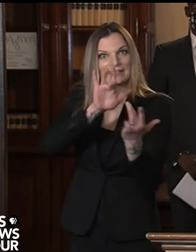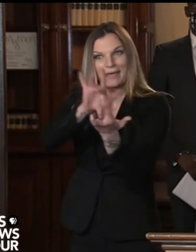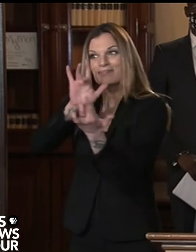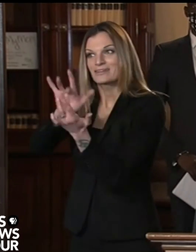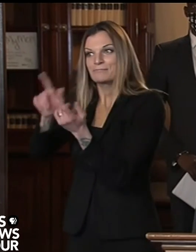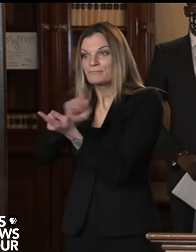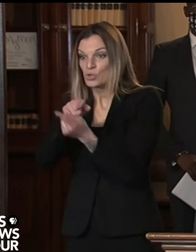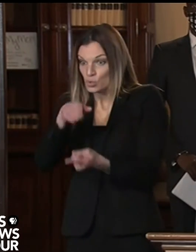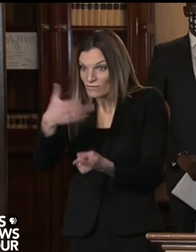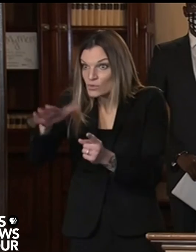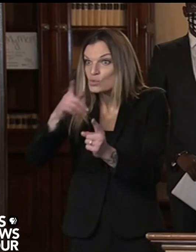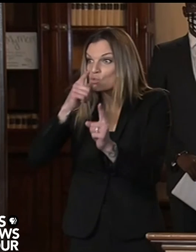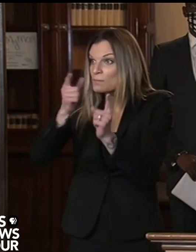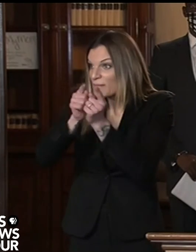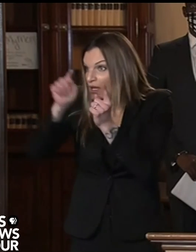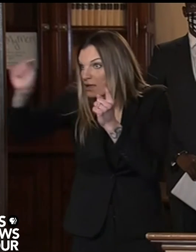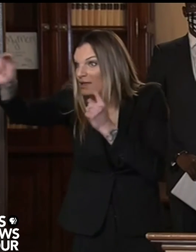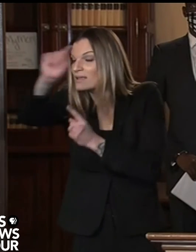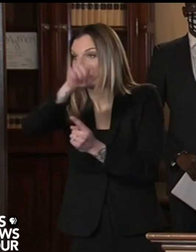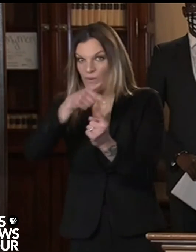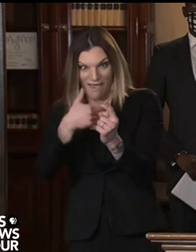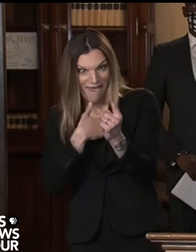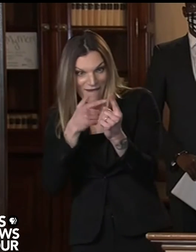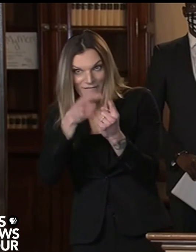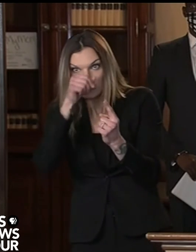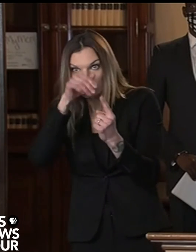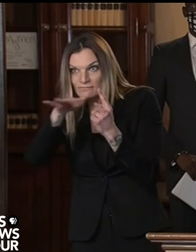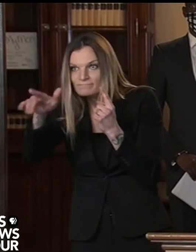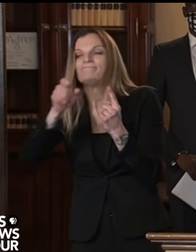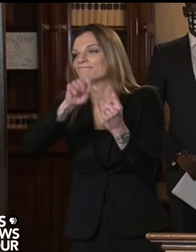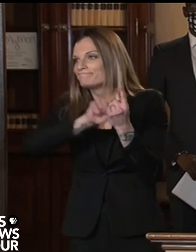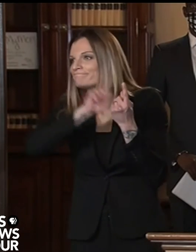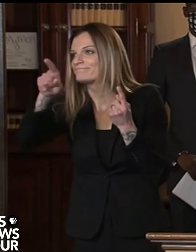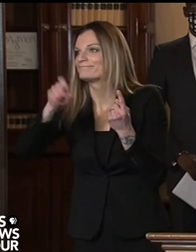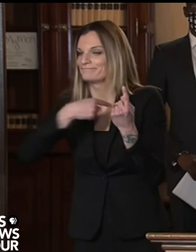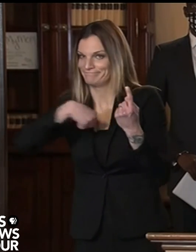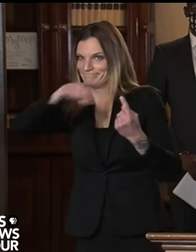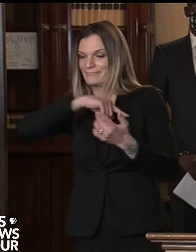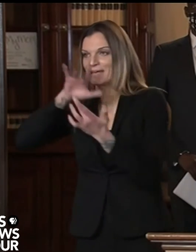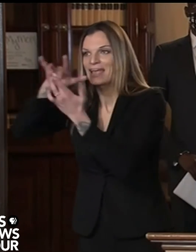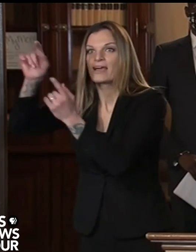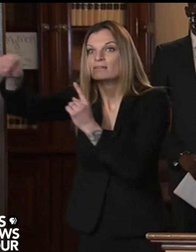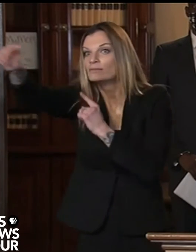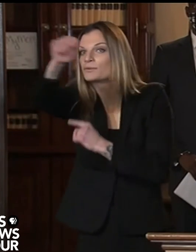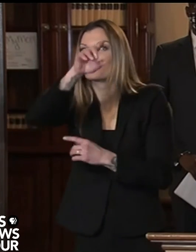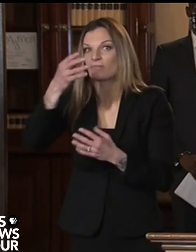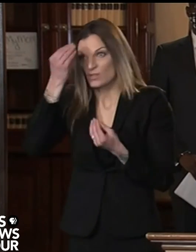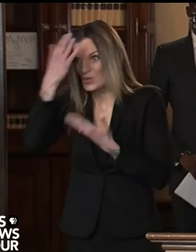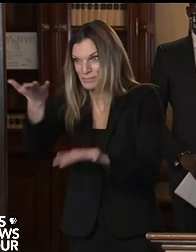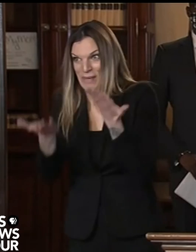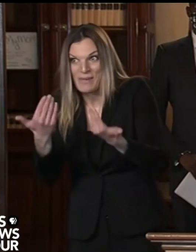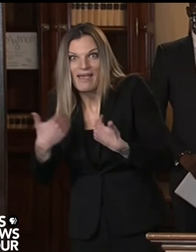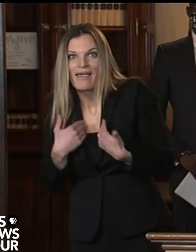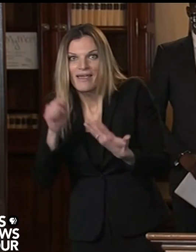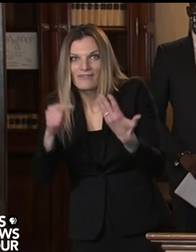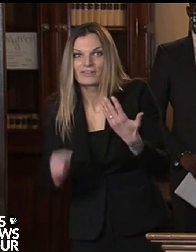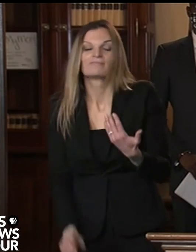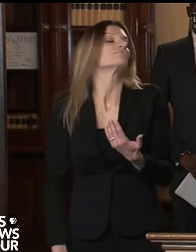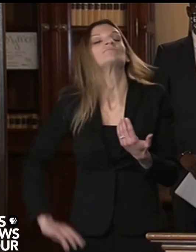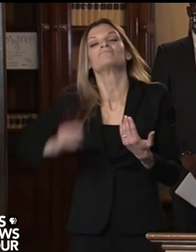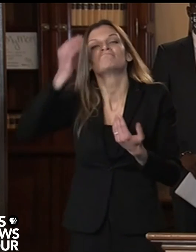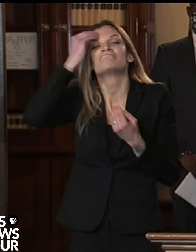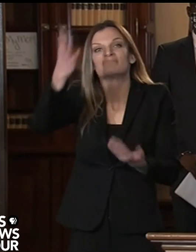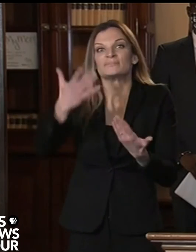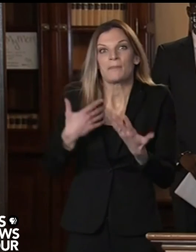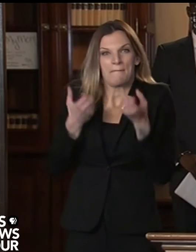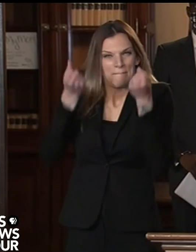and potential outbreaks. But at the current rates, again, our state and local public health workers are just not able to